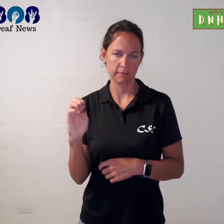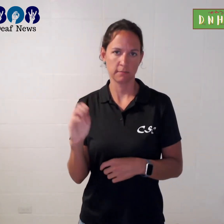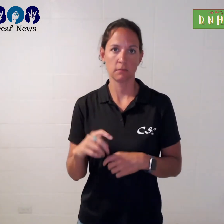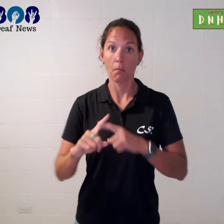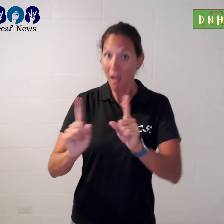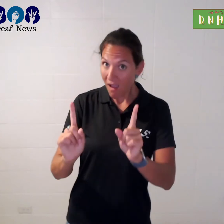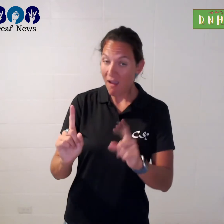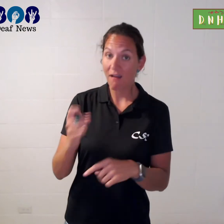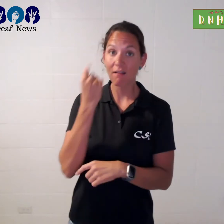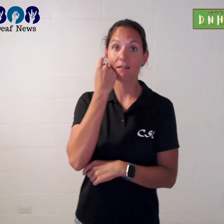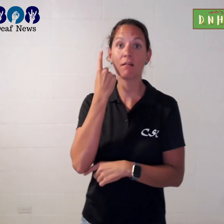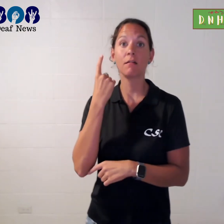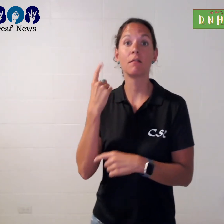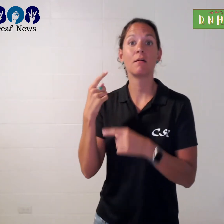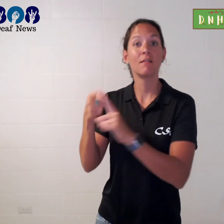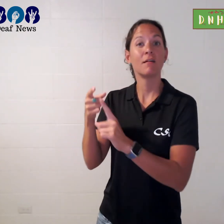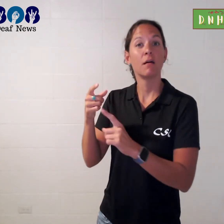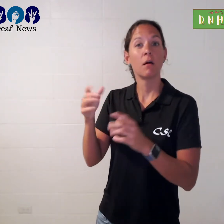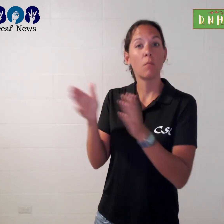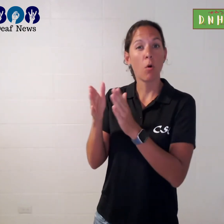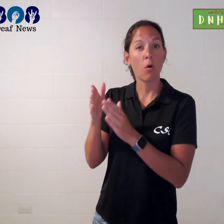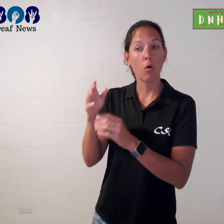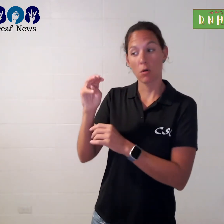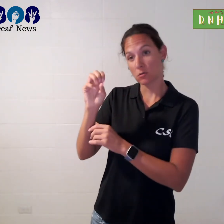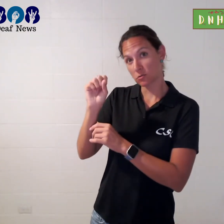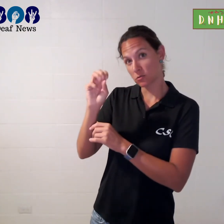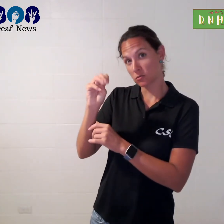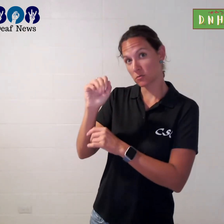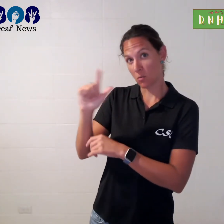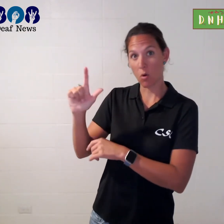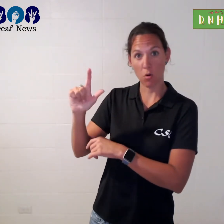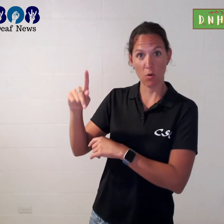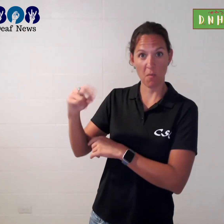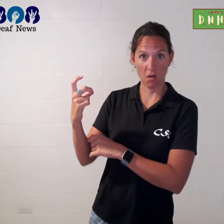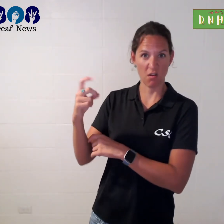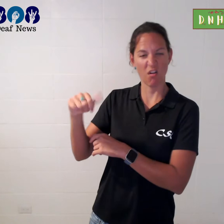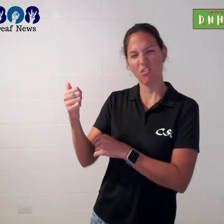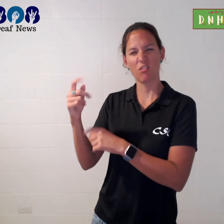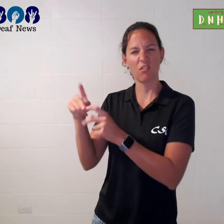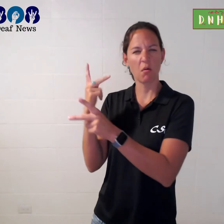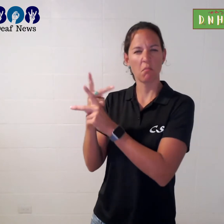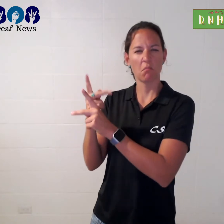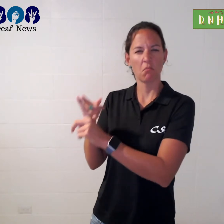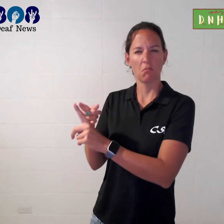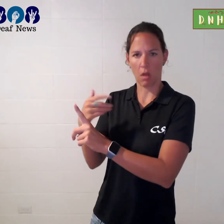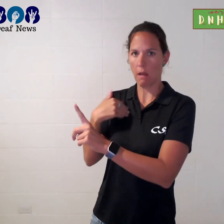There is currently no cure for monkeypox. However, the smallpox